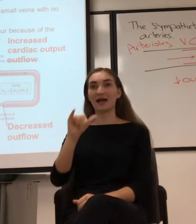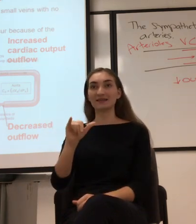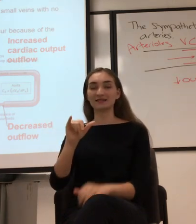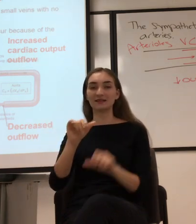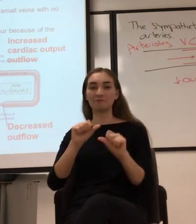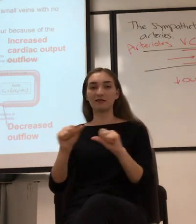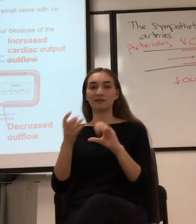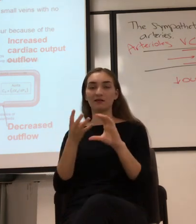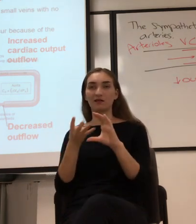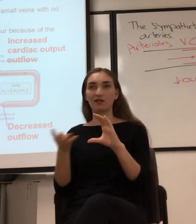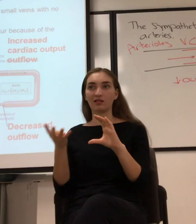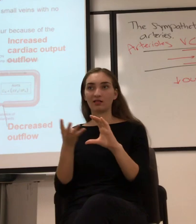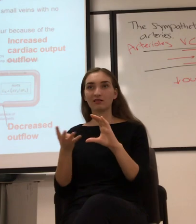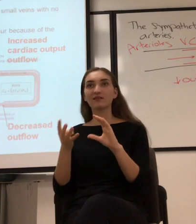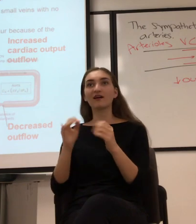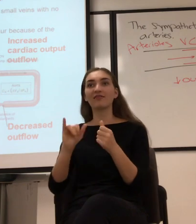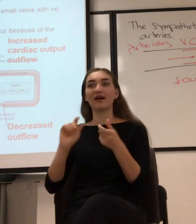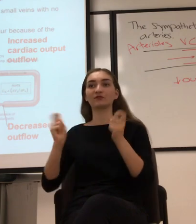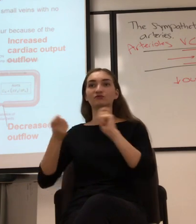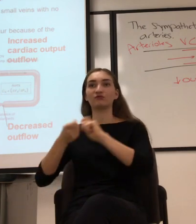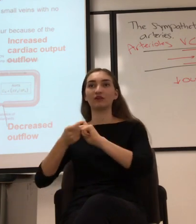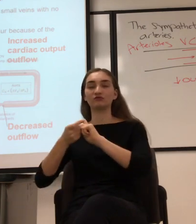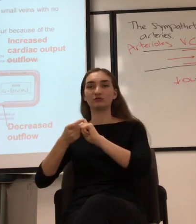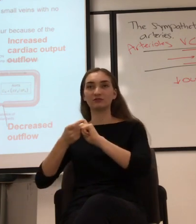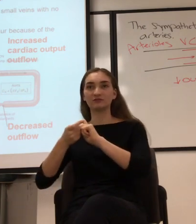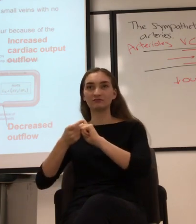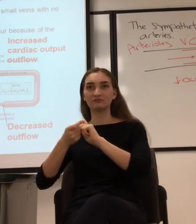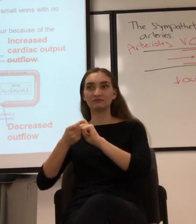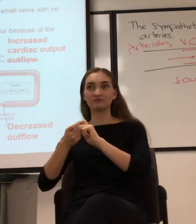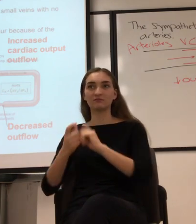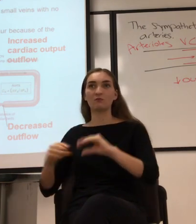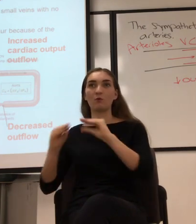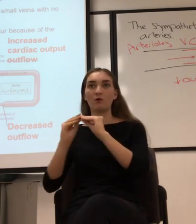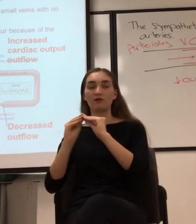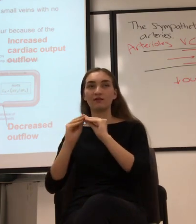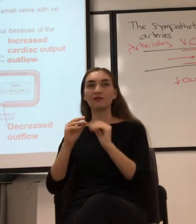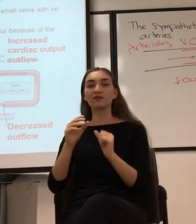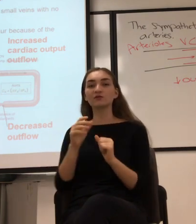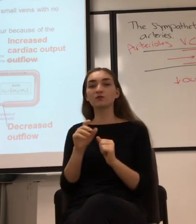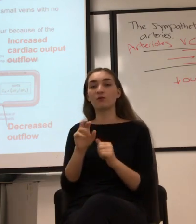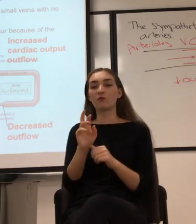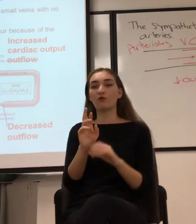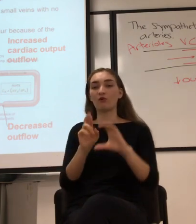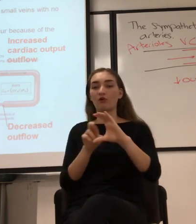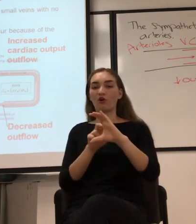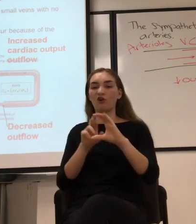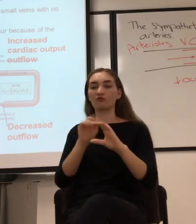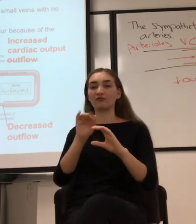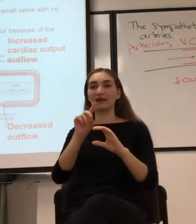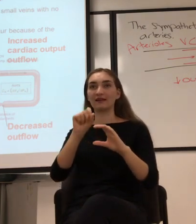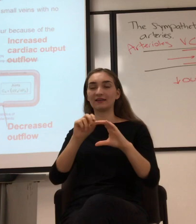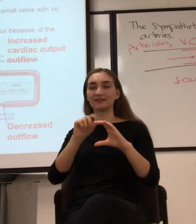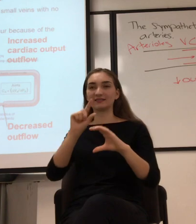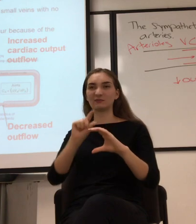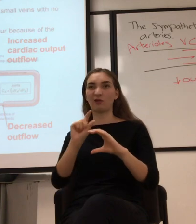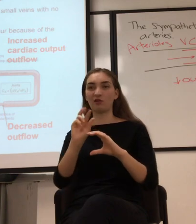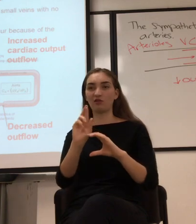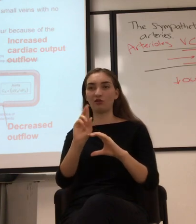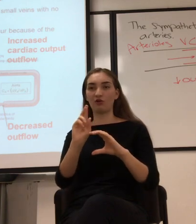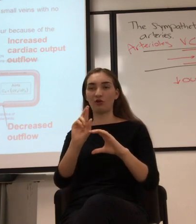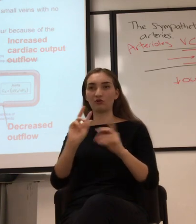really does, this little change in R, no effect on big R, you